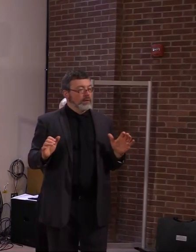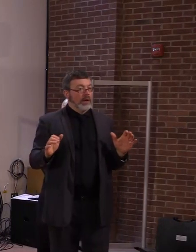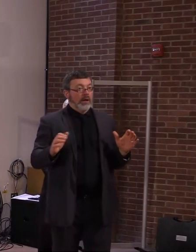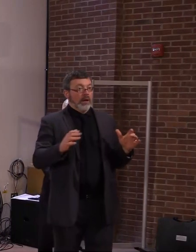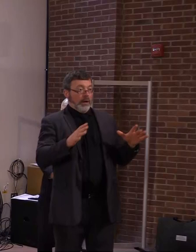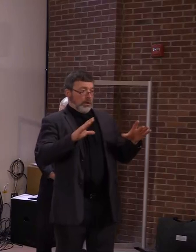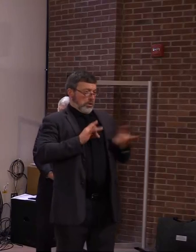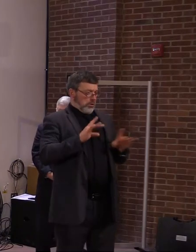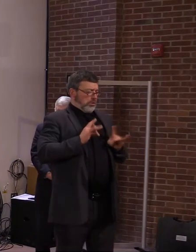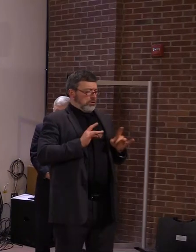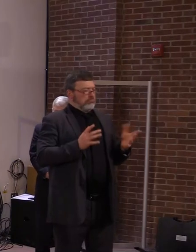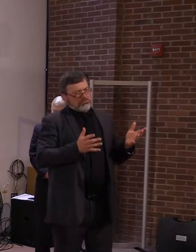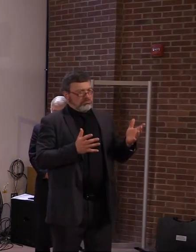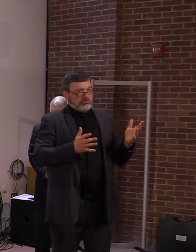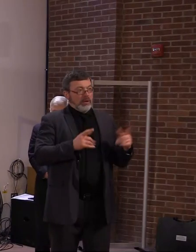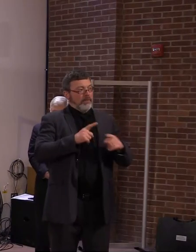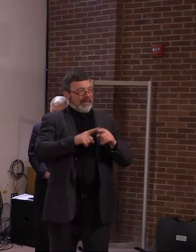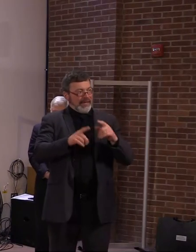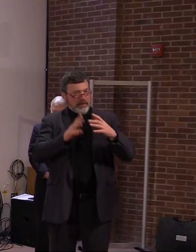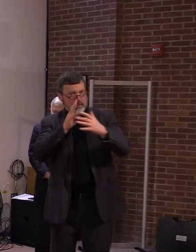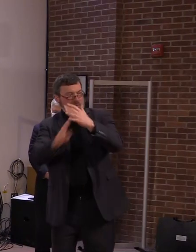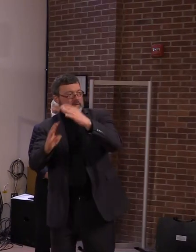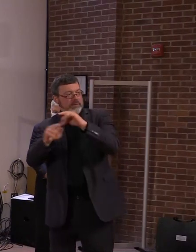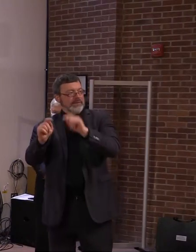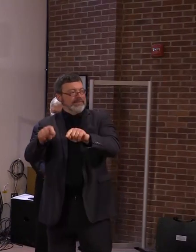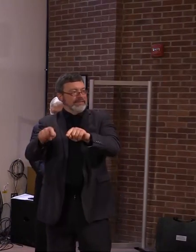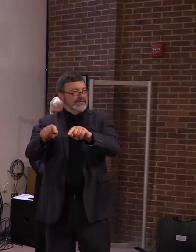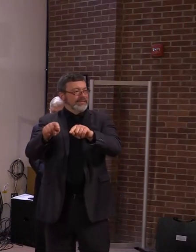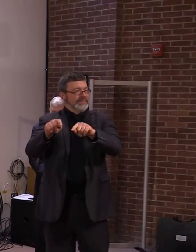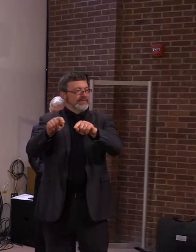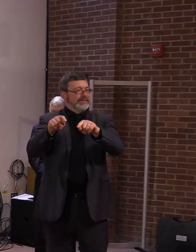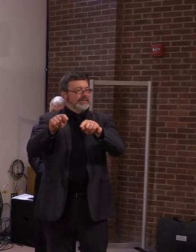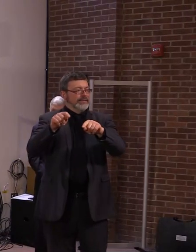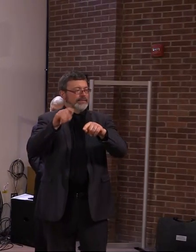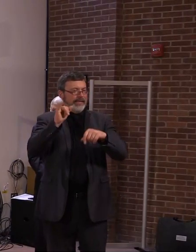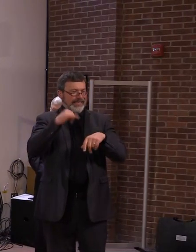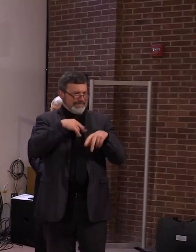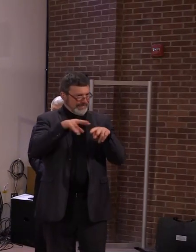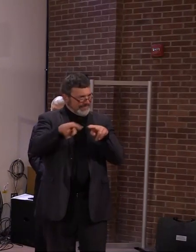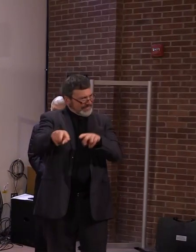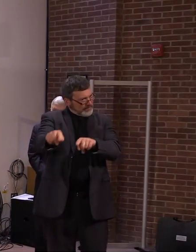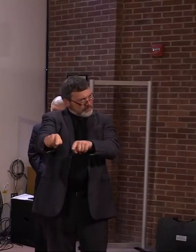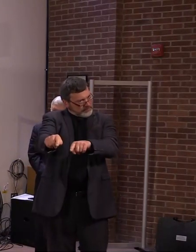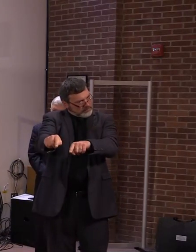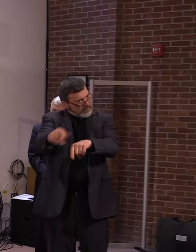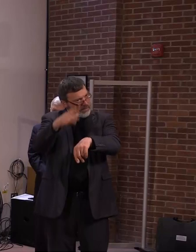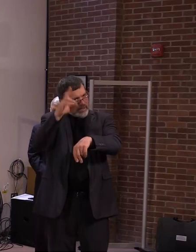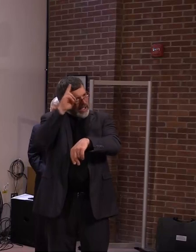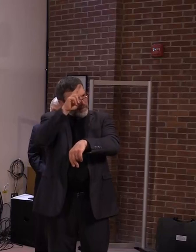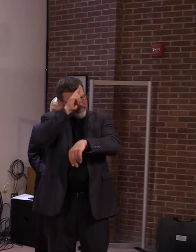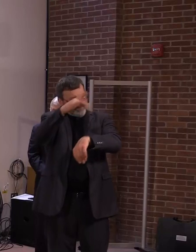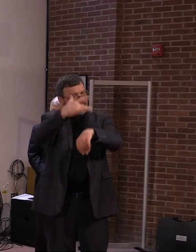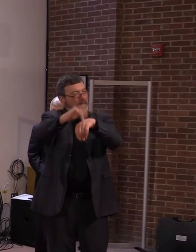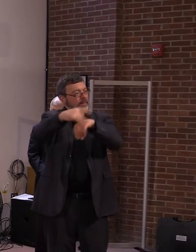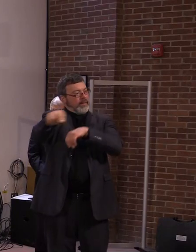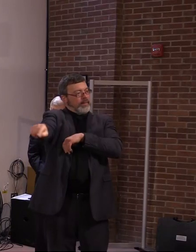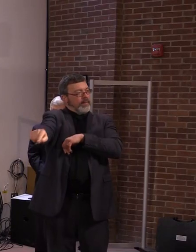quite some time now, because we really are looking at worst case scenarios and making sure we're prepared for them.